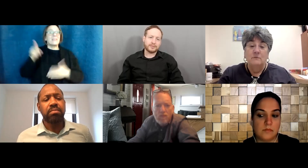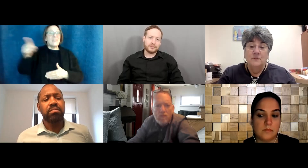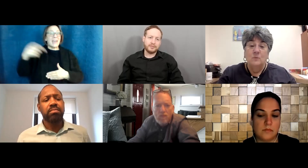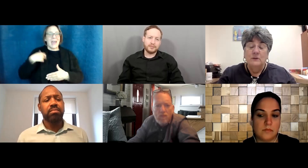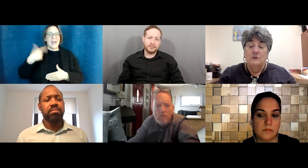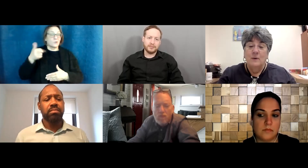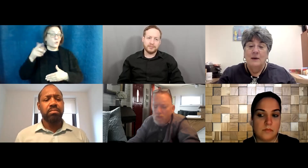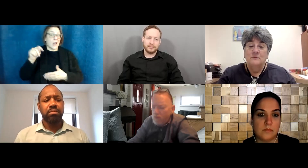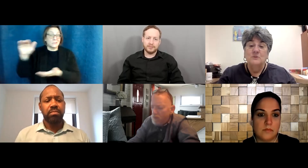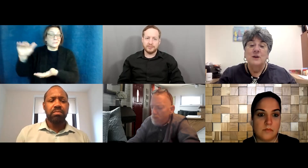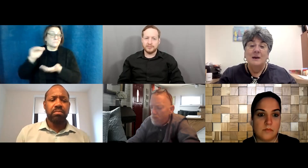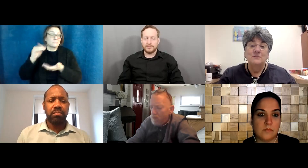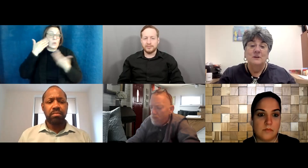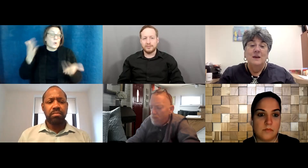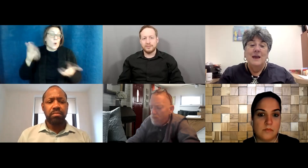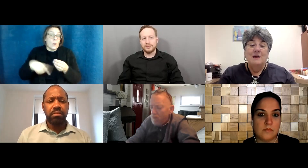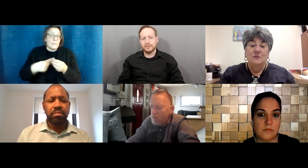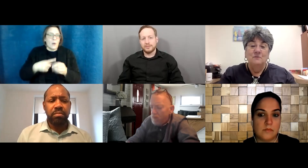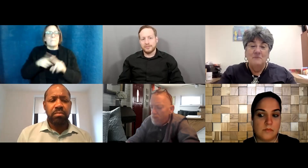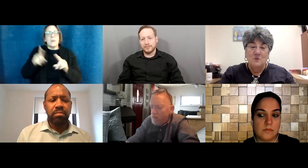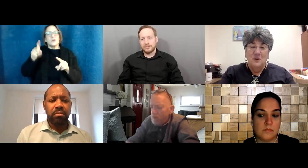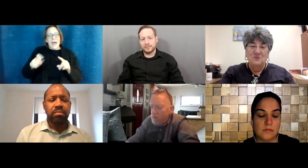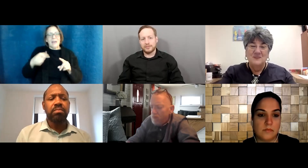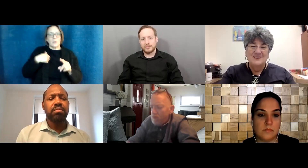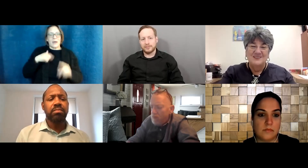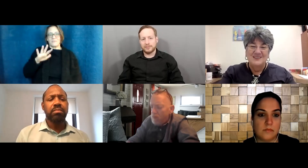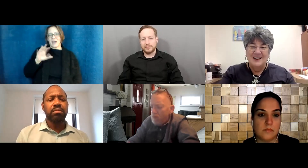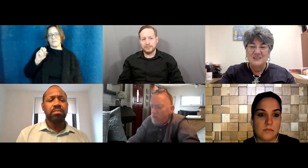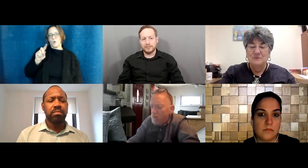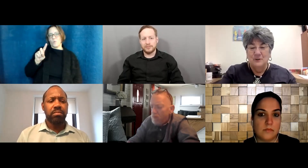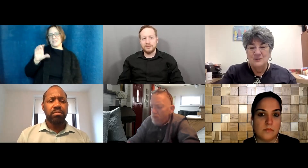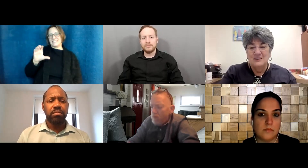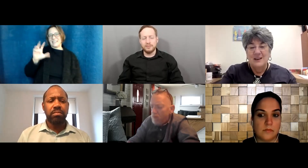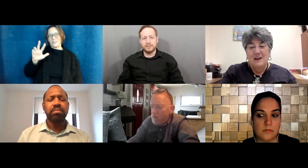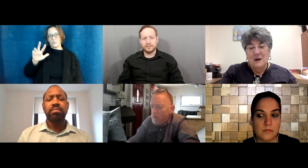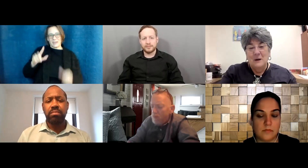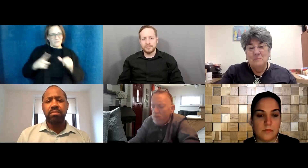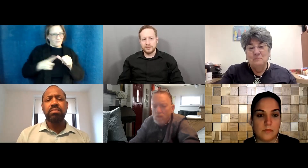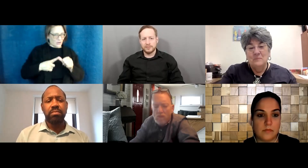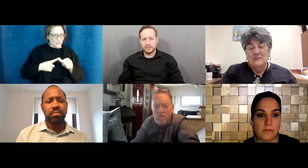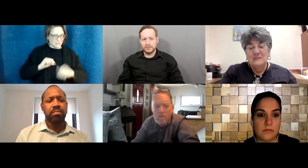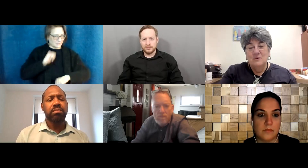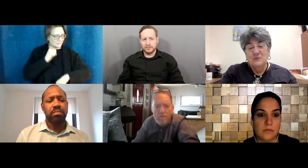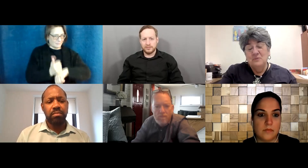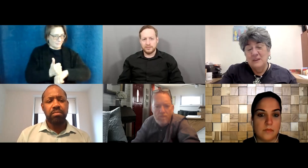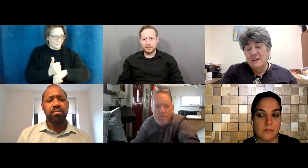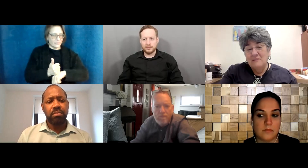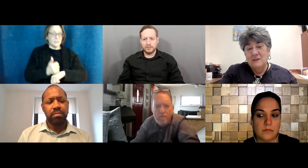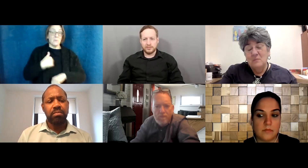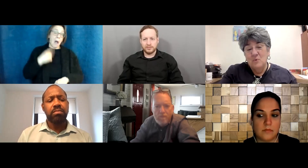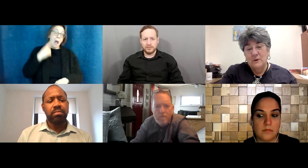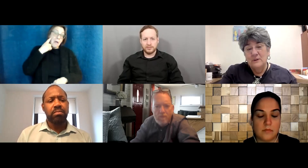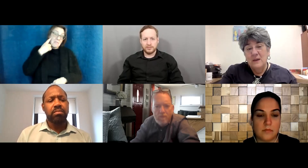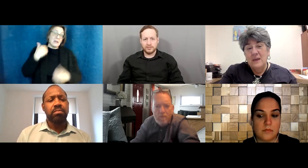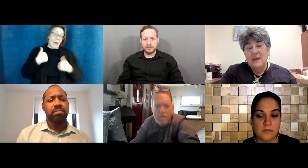aware of that we could go after, but you have to have your 501(c) status first. So I do think having